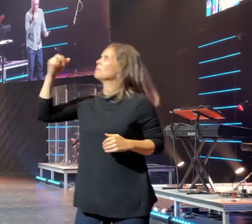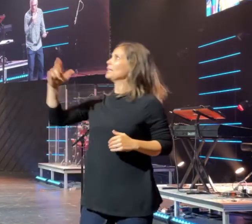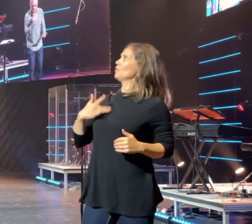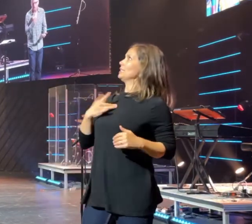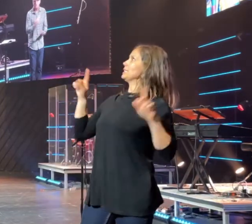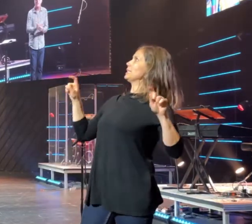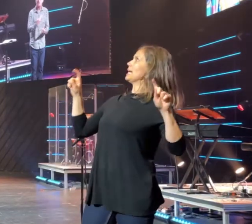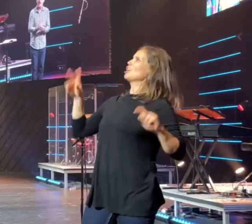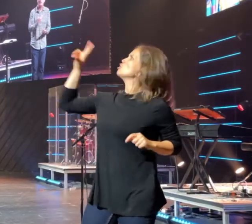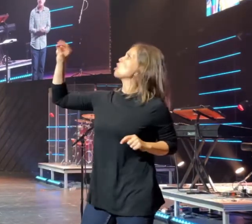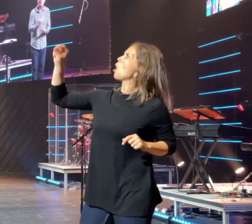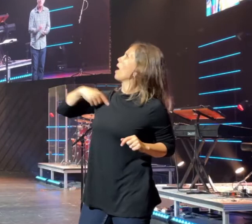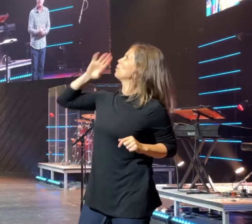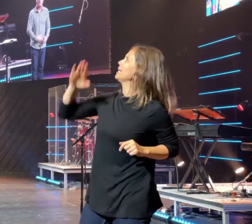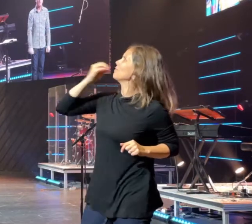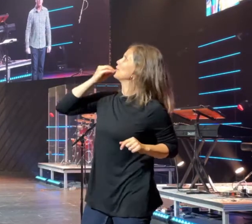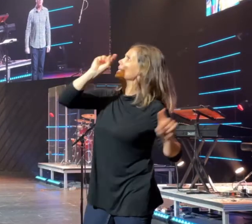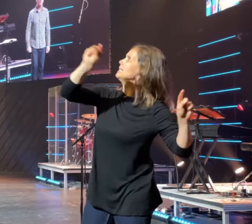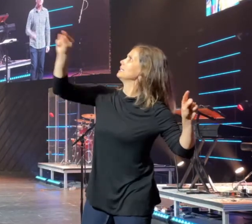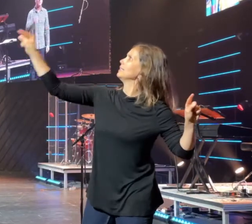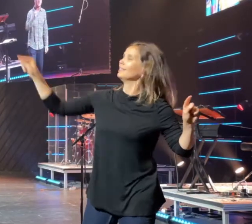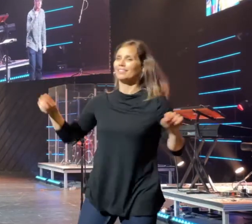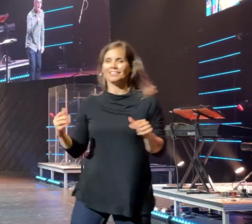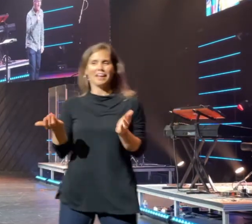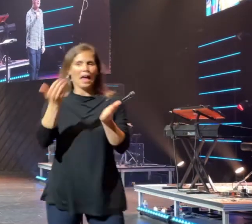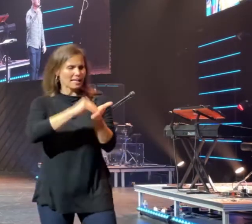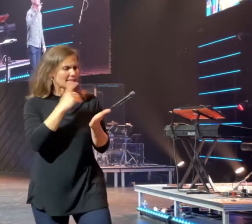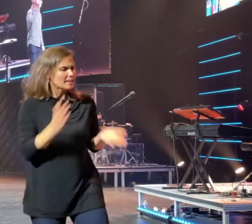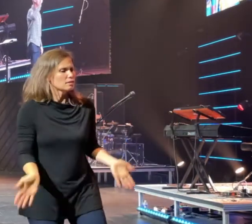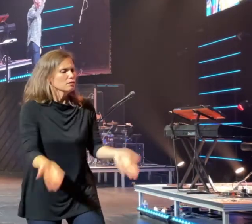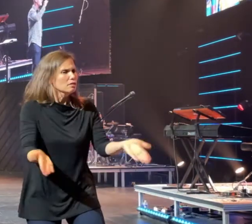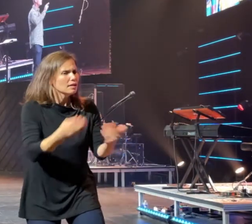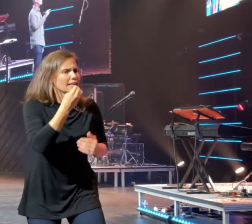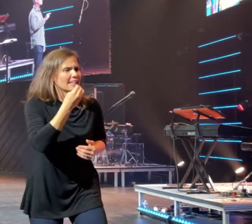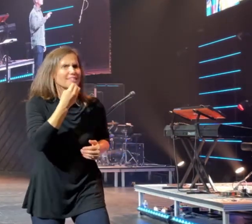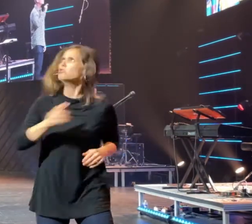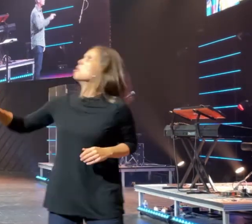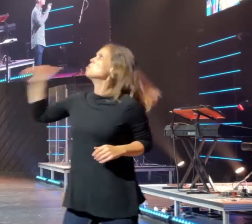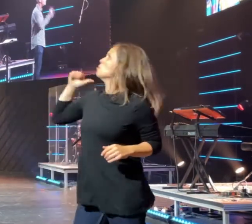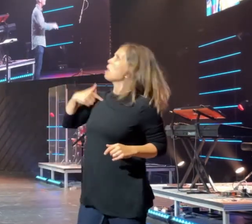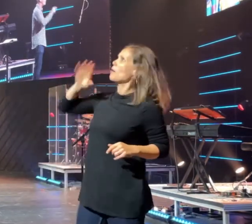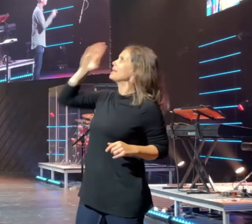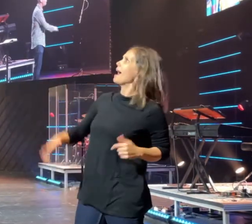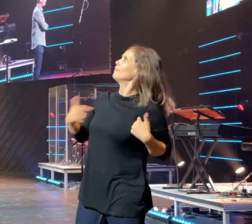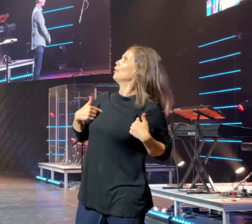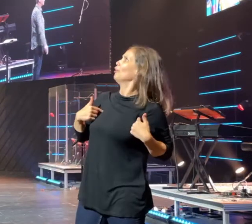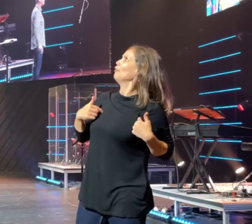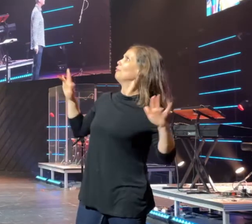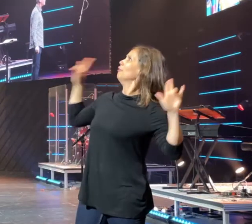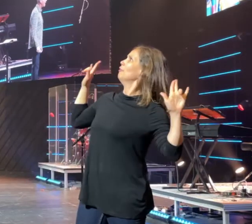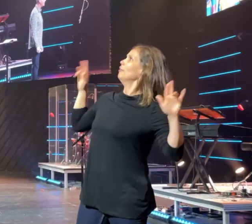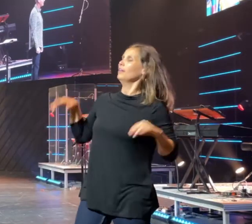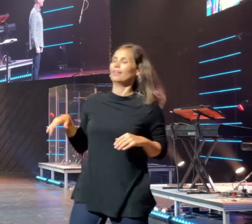rise, kill him. Three times he gets the vision. Peter says to God, who's giving him these words, no, no, no. And